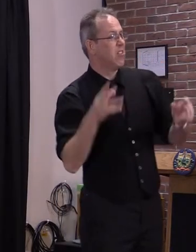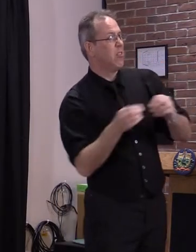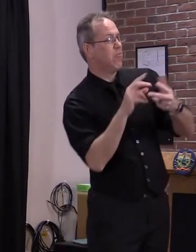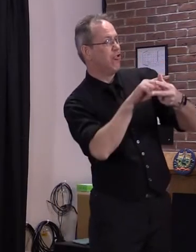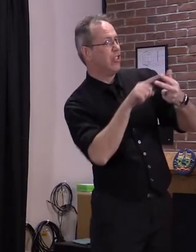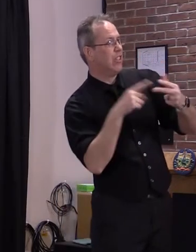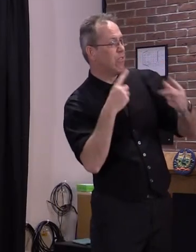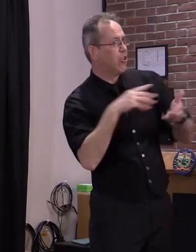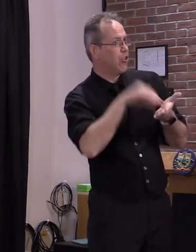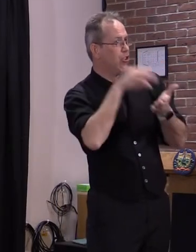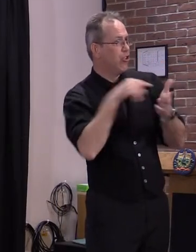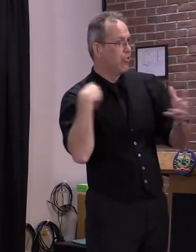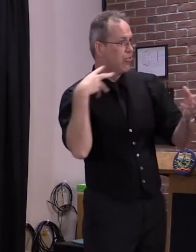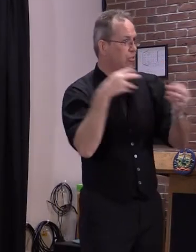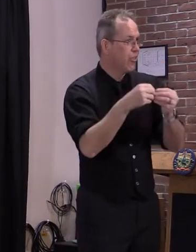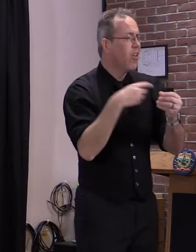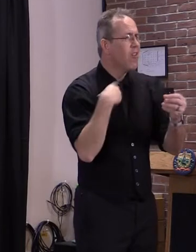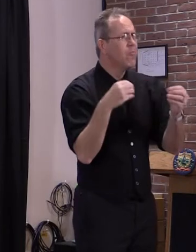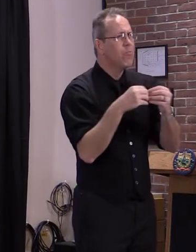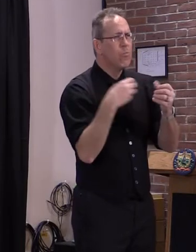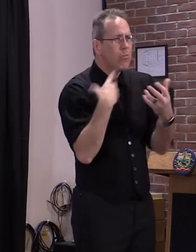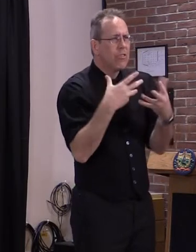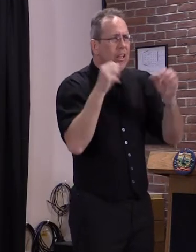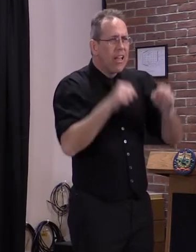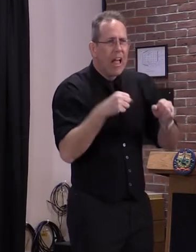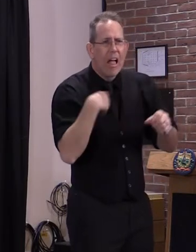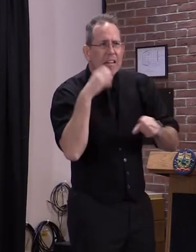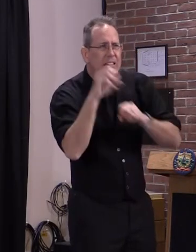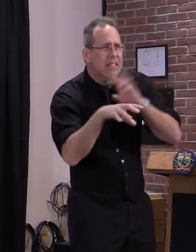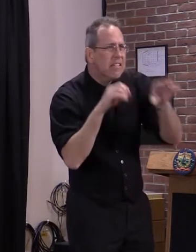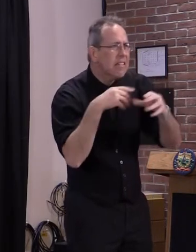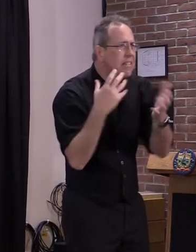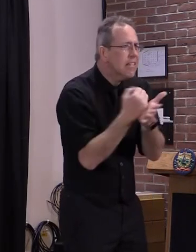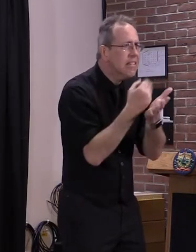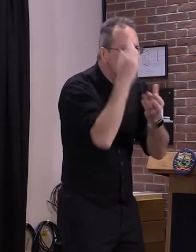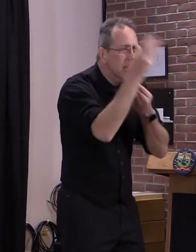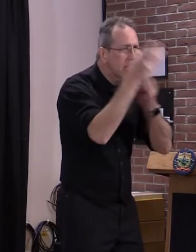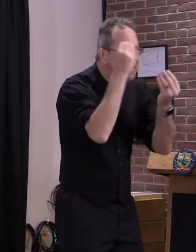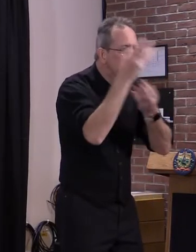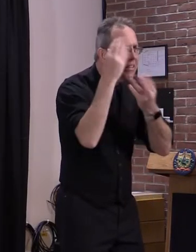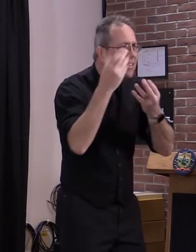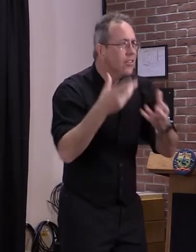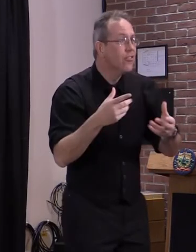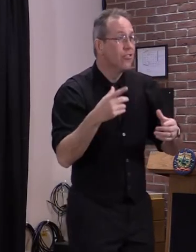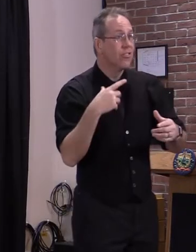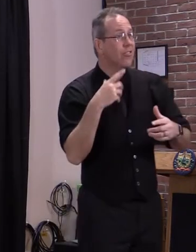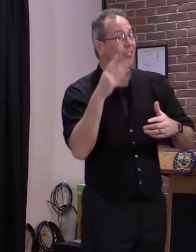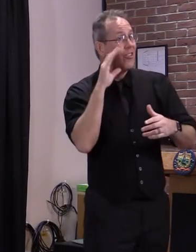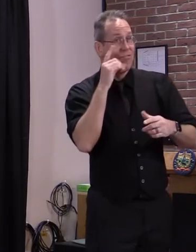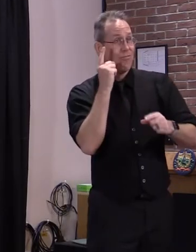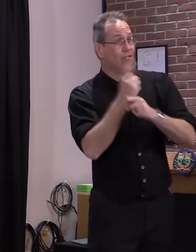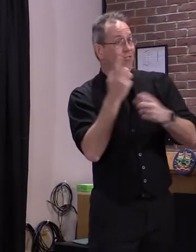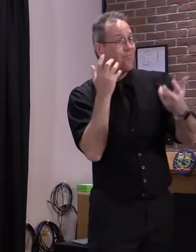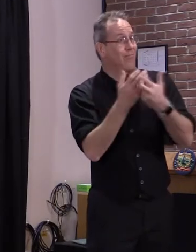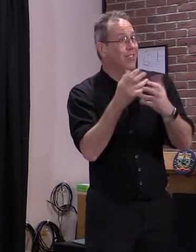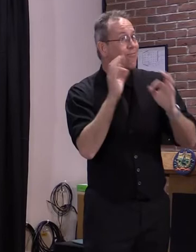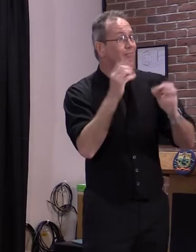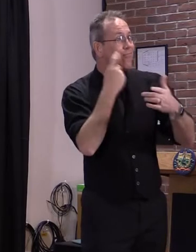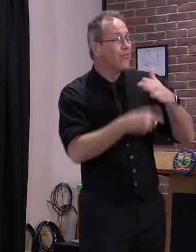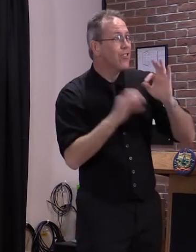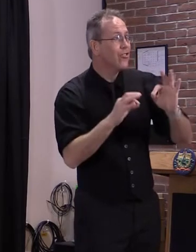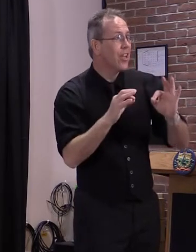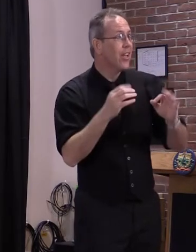but do what you think is right, not what is politically right, not what is what